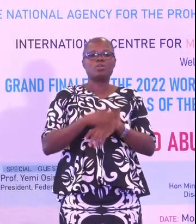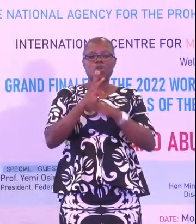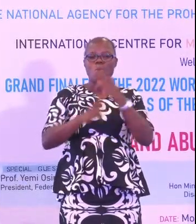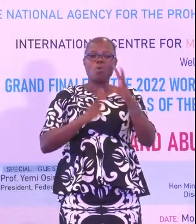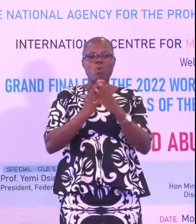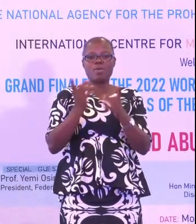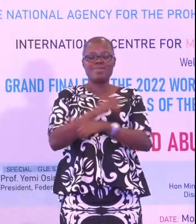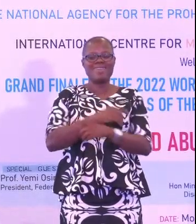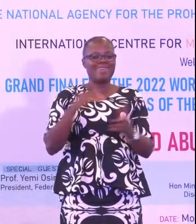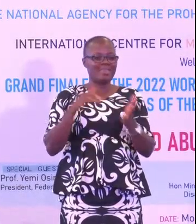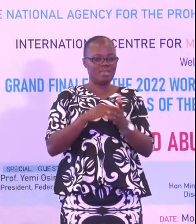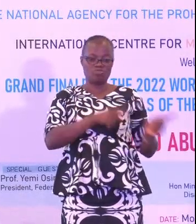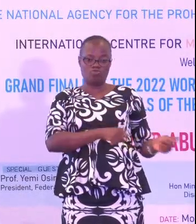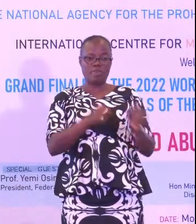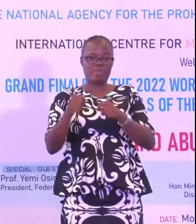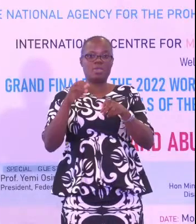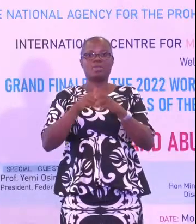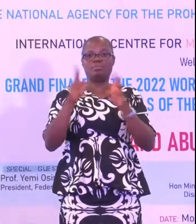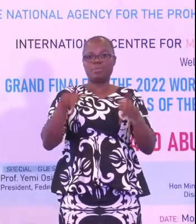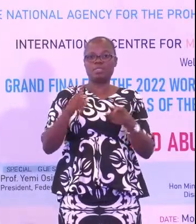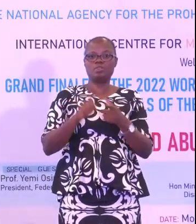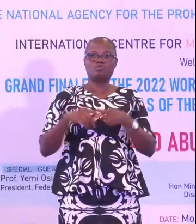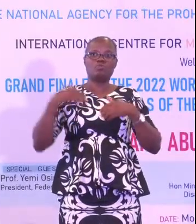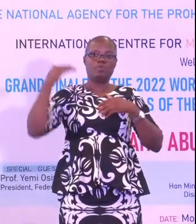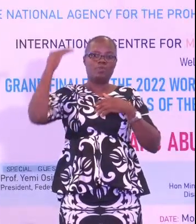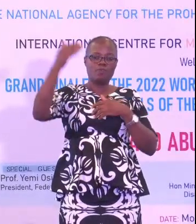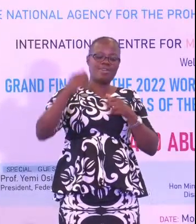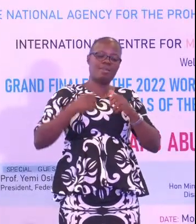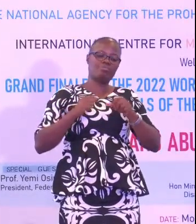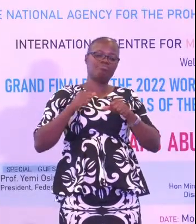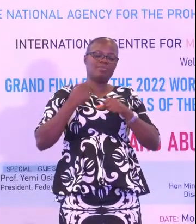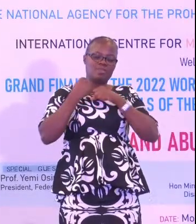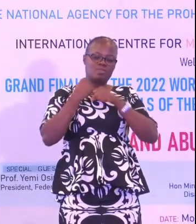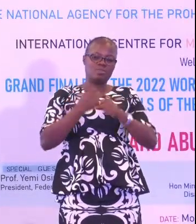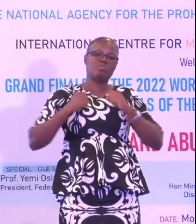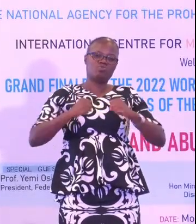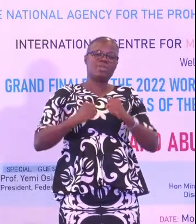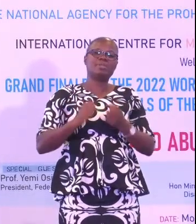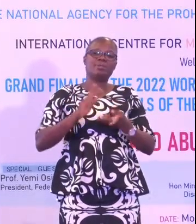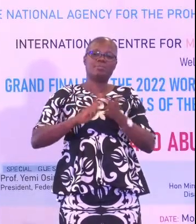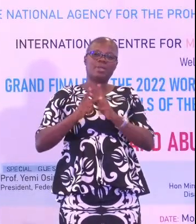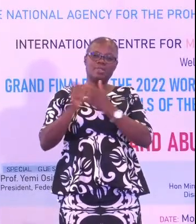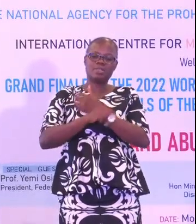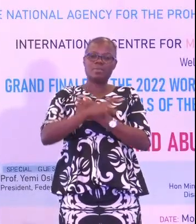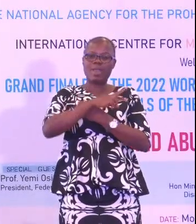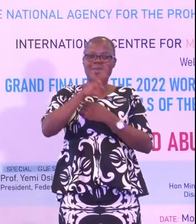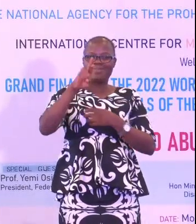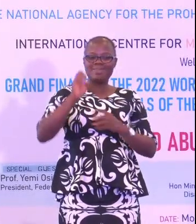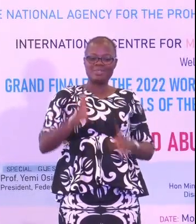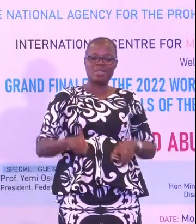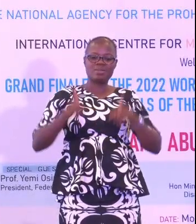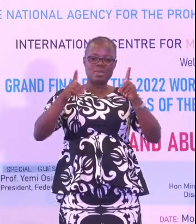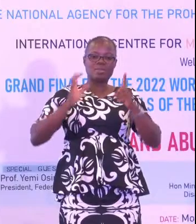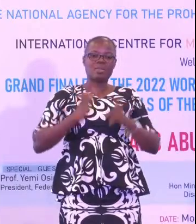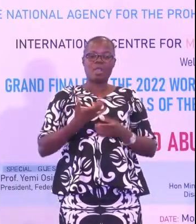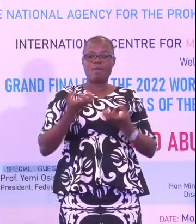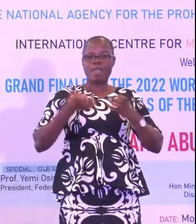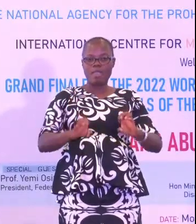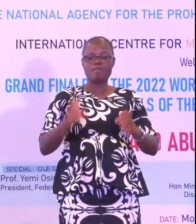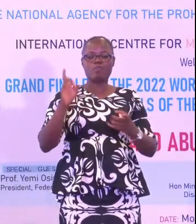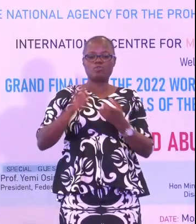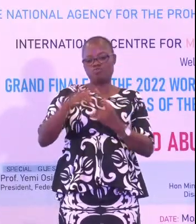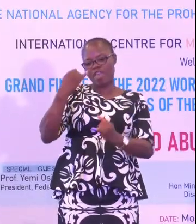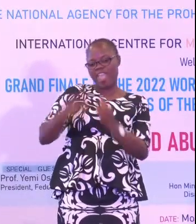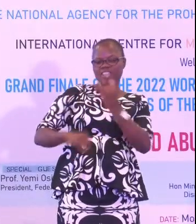Against Trafficking in Persons to further strengthen partnerships and rededicate our efforts towards ending this